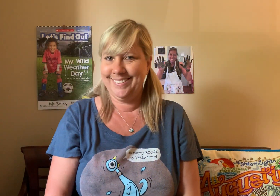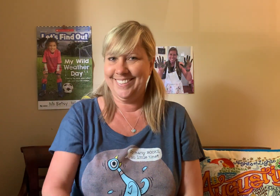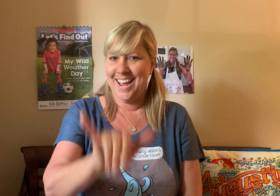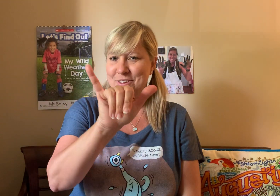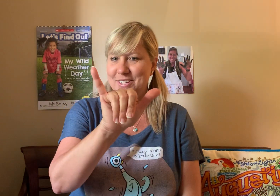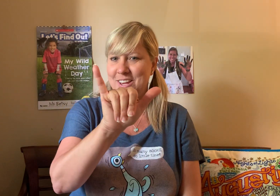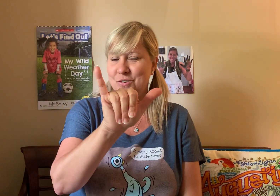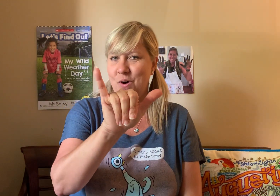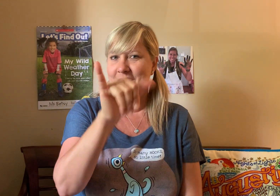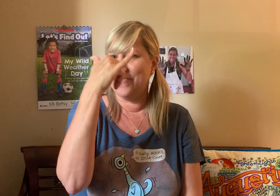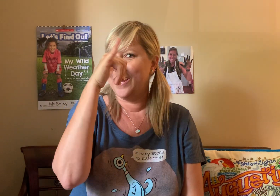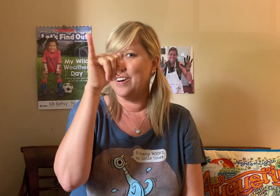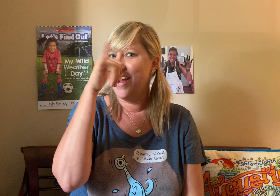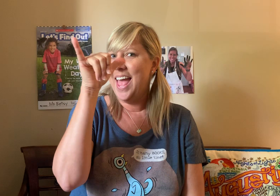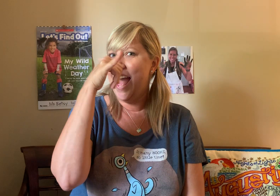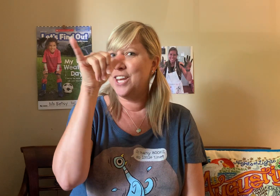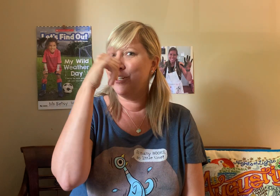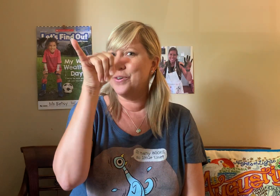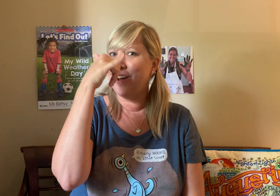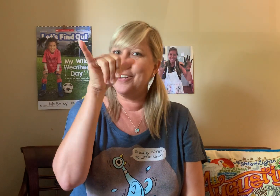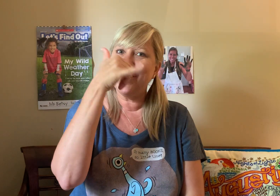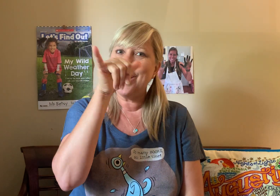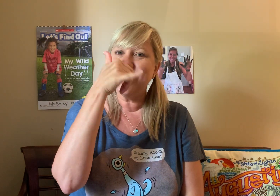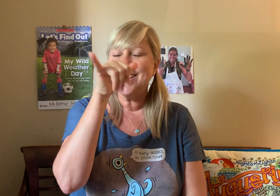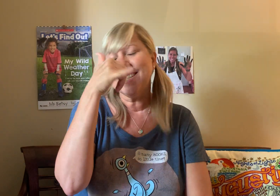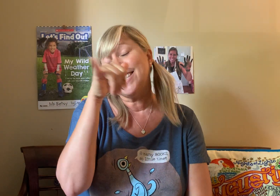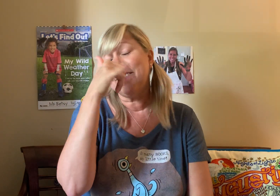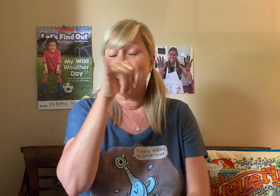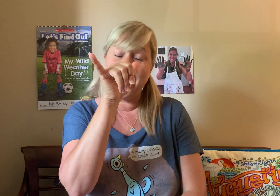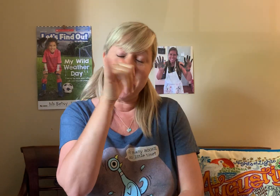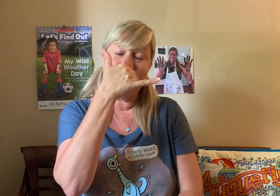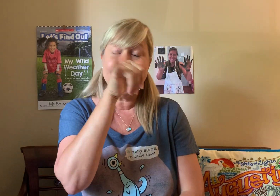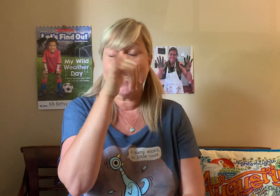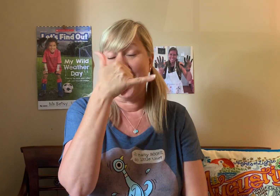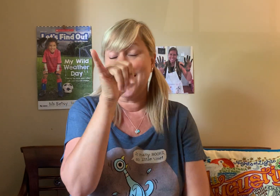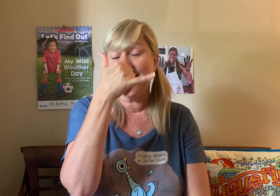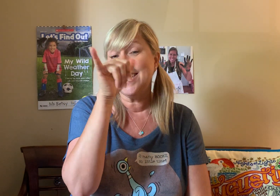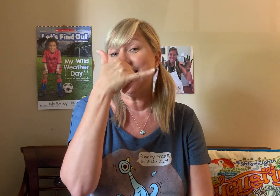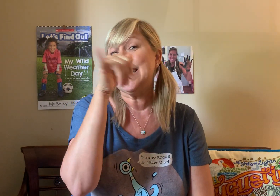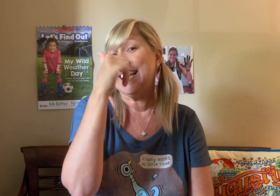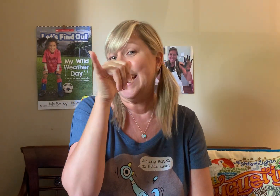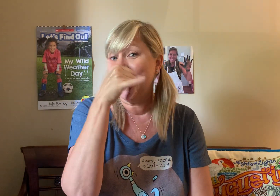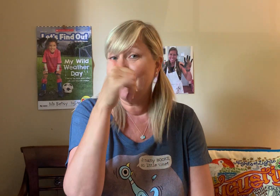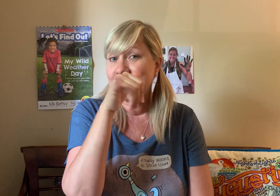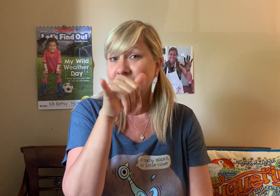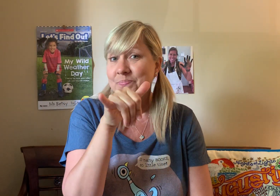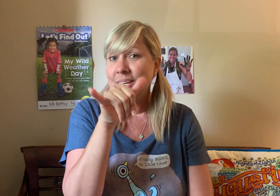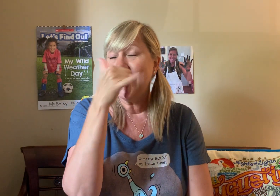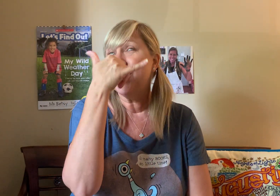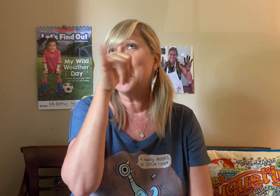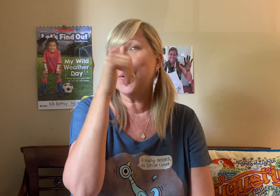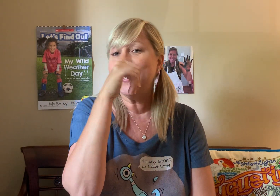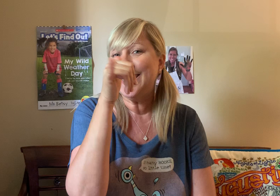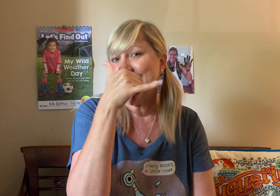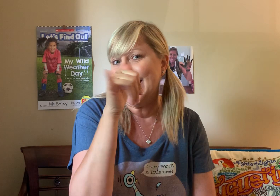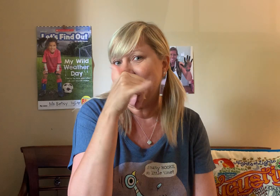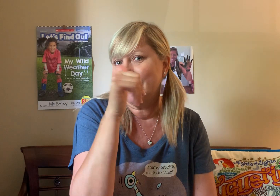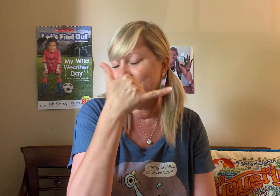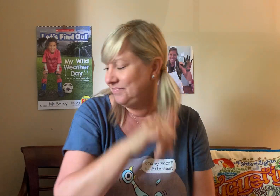Now you take your Y finger and you do it on your nose, and this is a fun sign. This is silly. So silly.